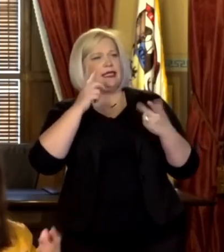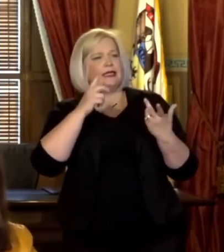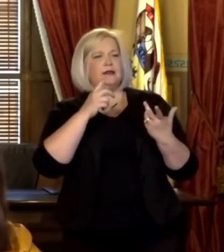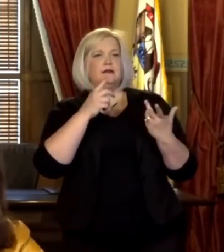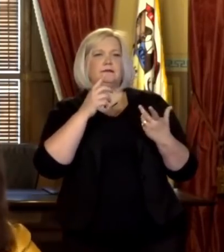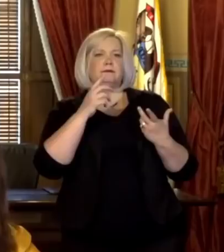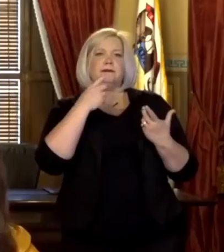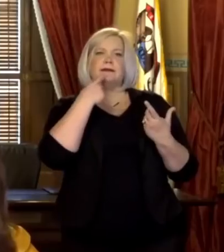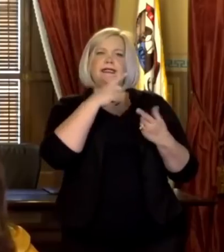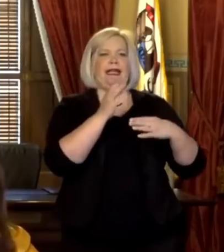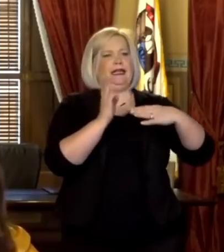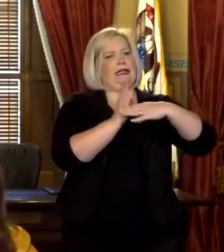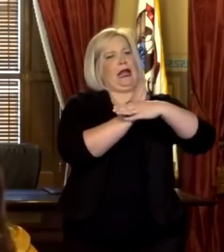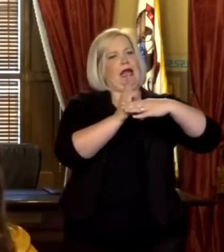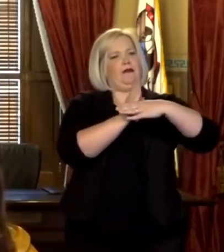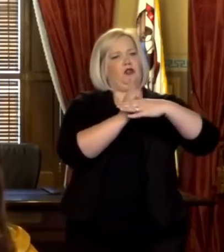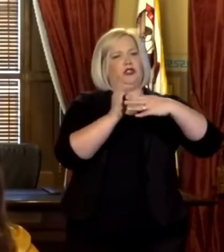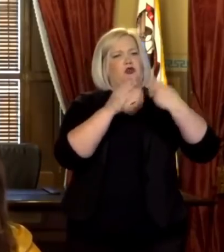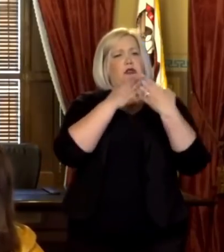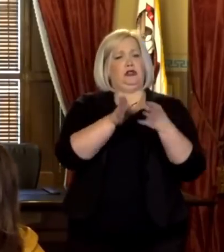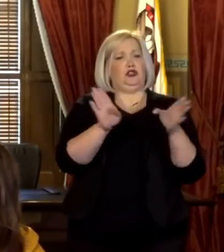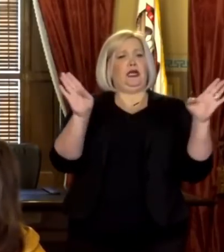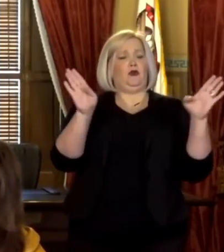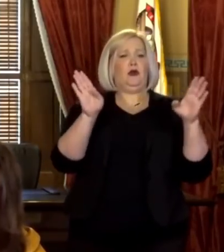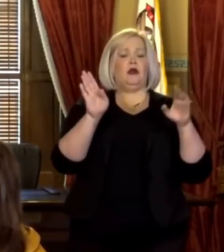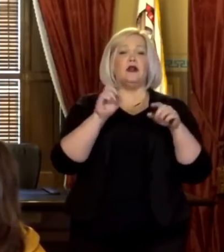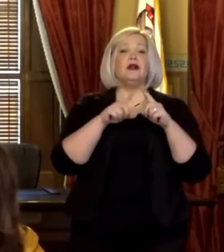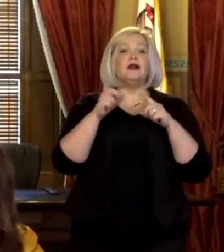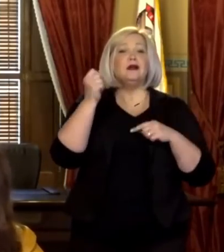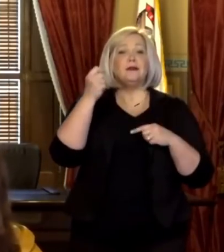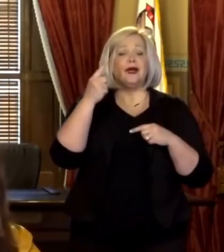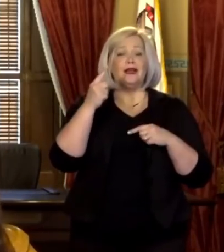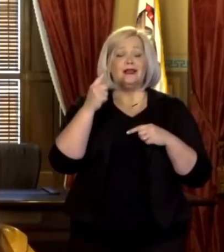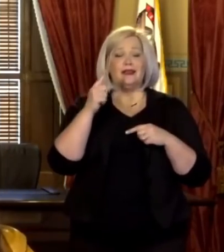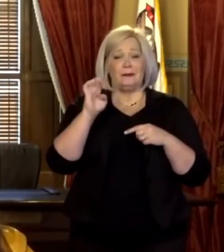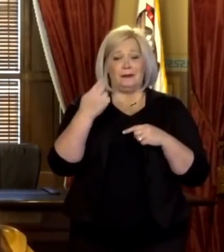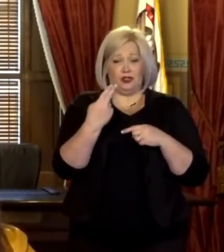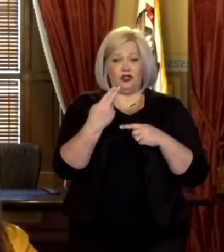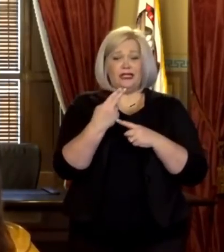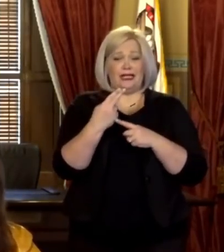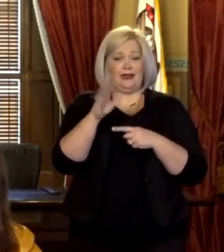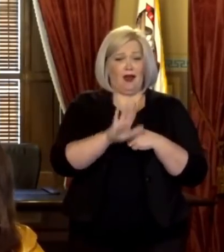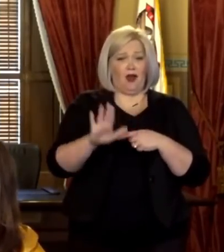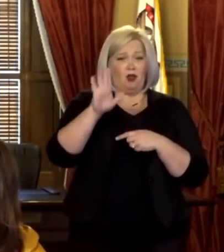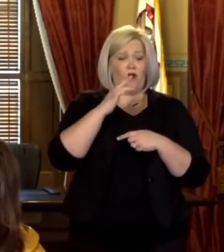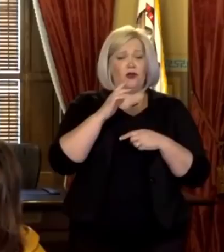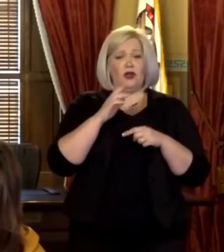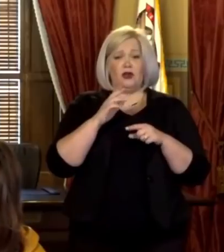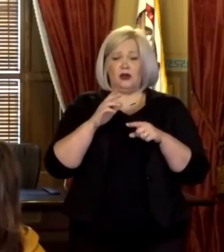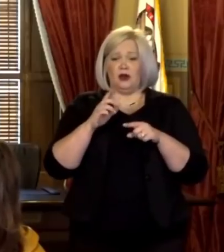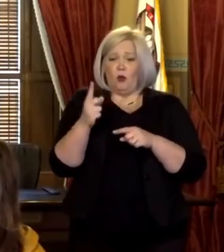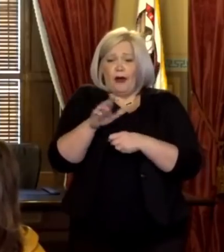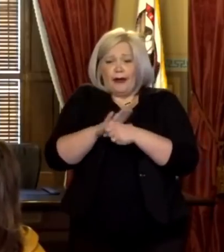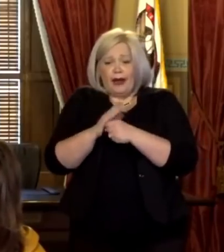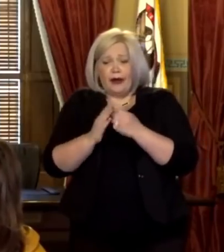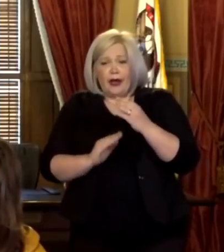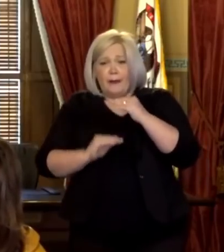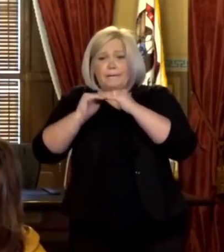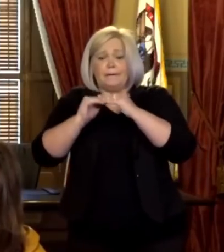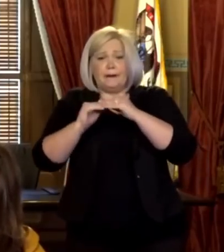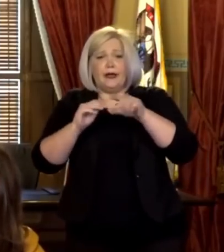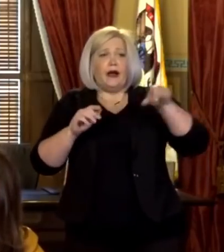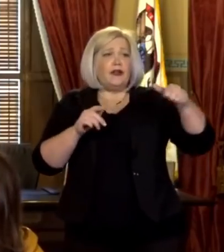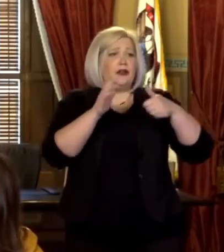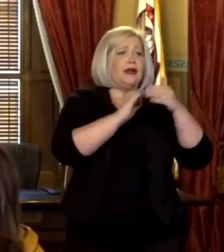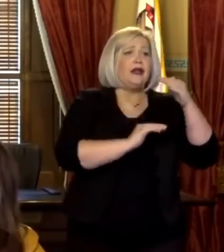or a general, but we're going to have peaks in different parts of Michigan at different times. And so the modeling that we're looking at is